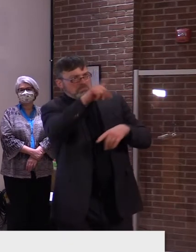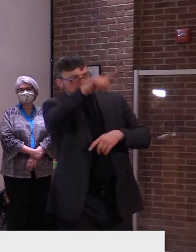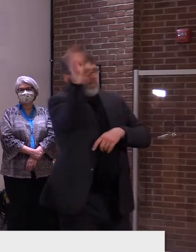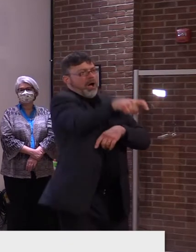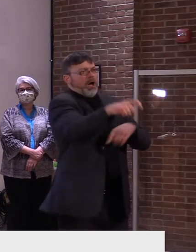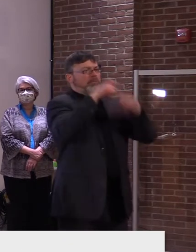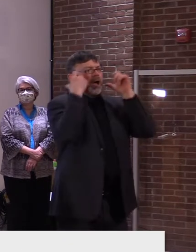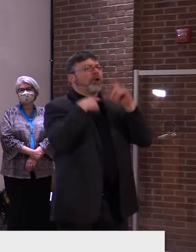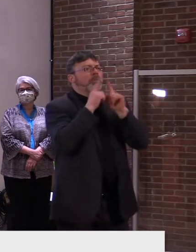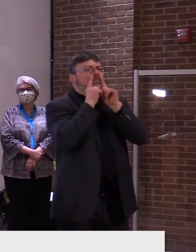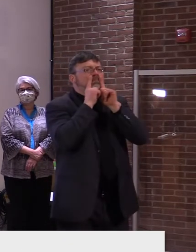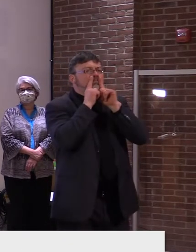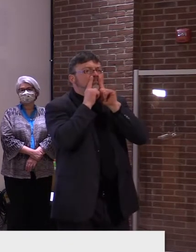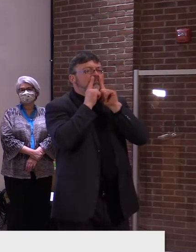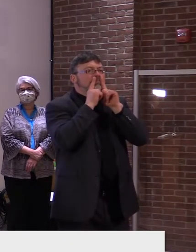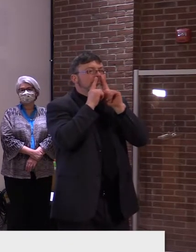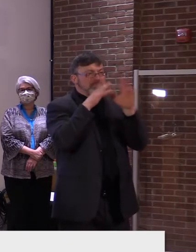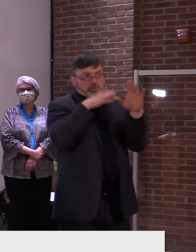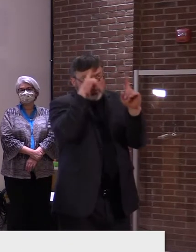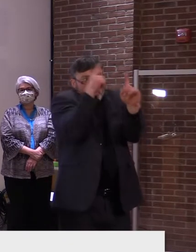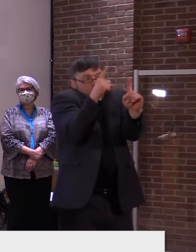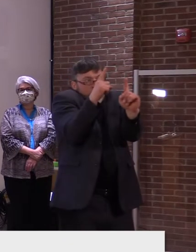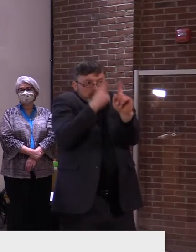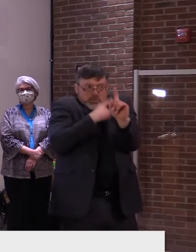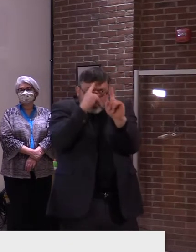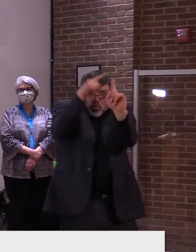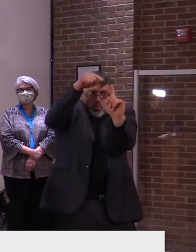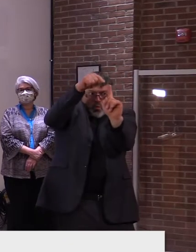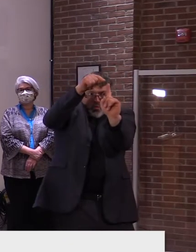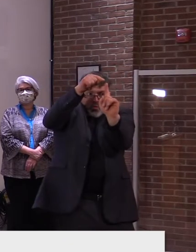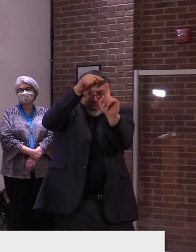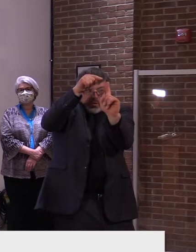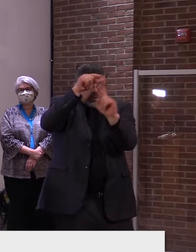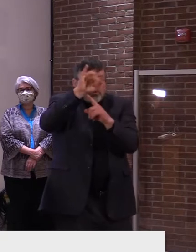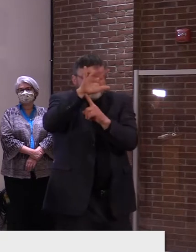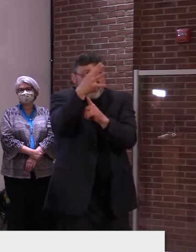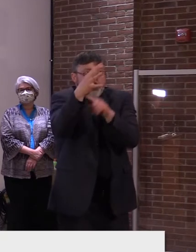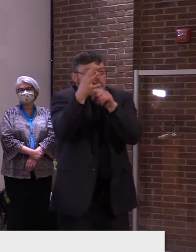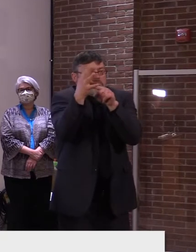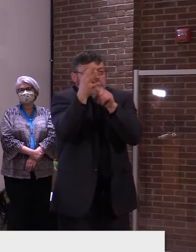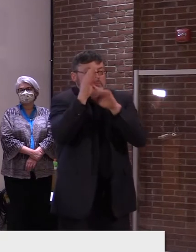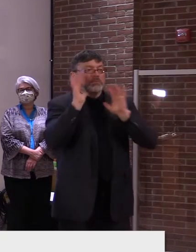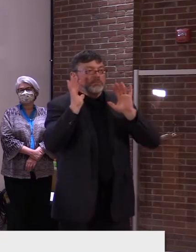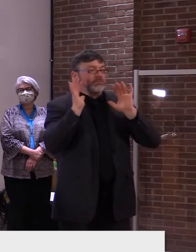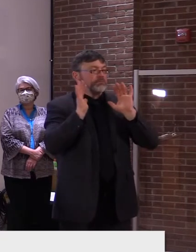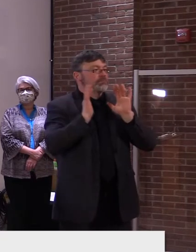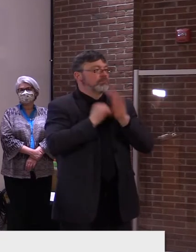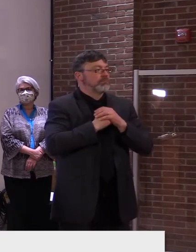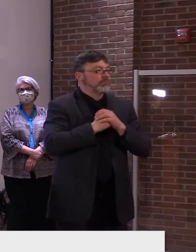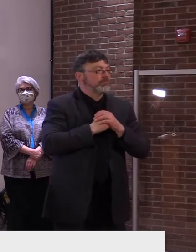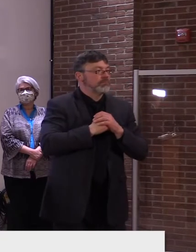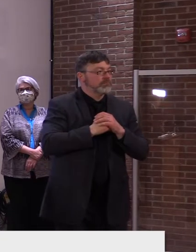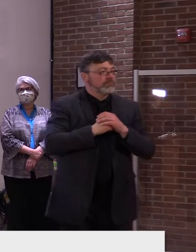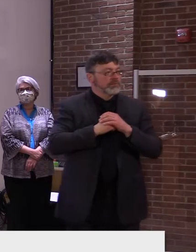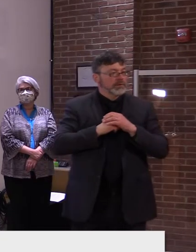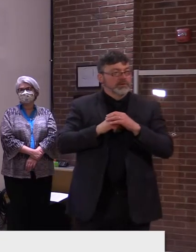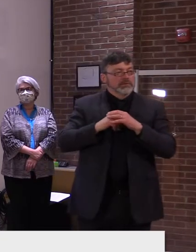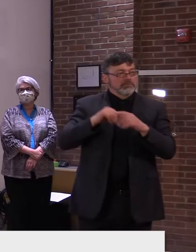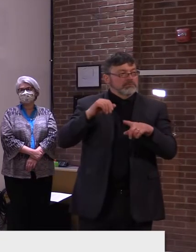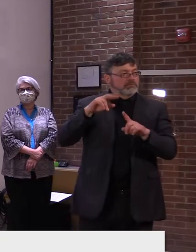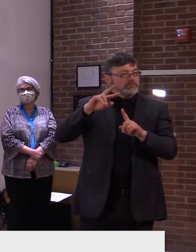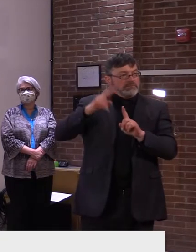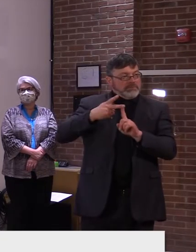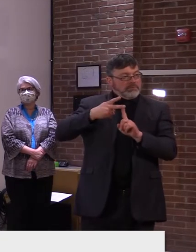Okay, thank you. One other question. There's a lot of news being posted today about 3 feet being an